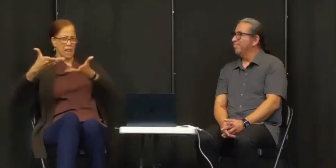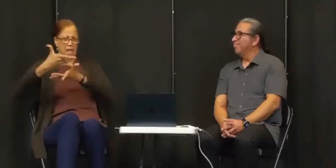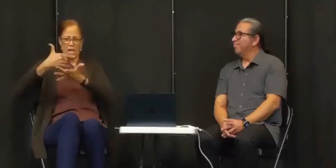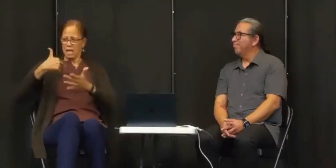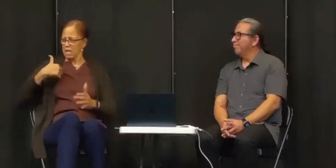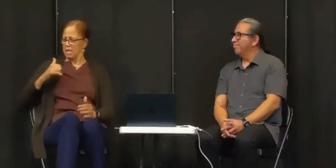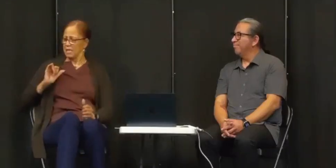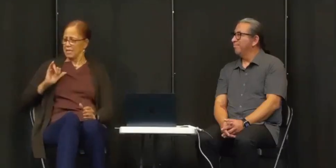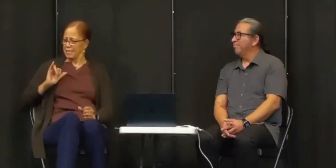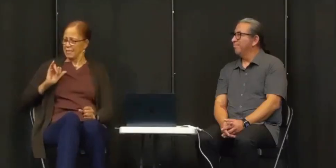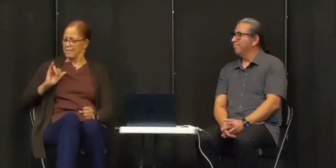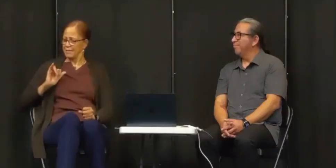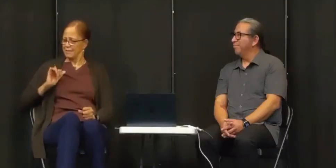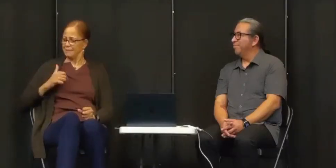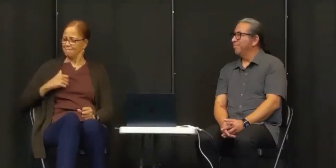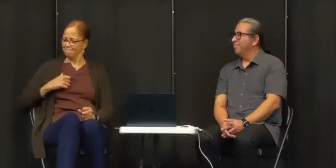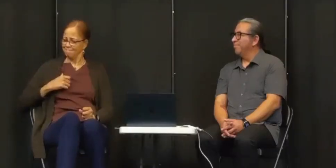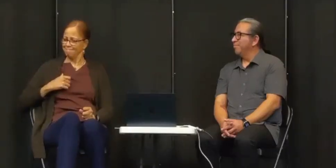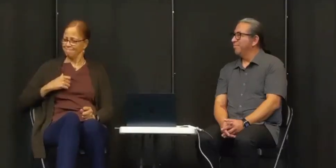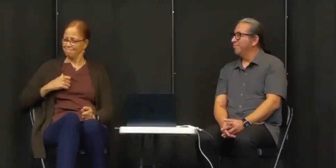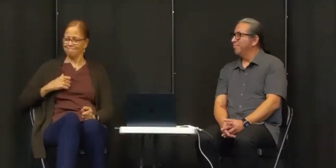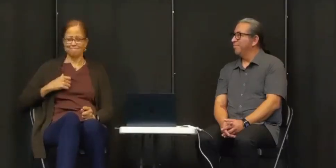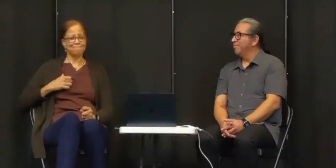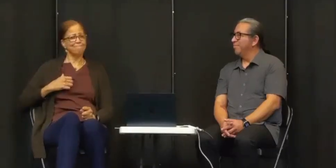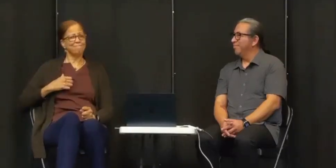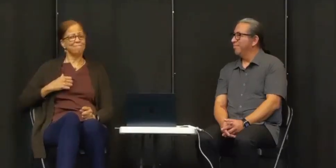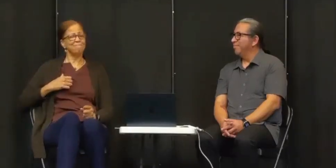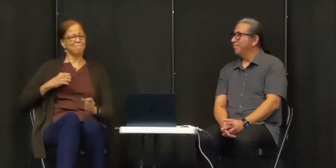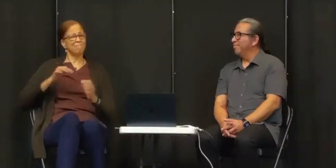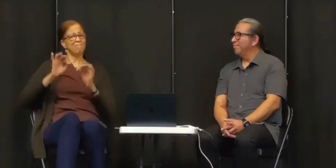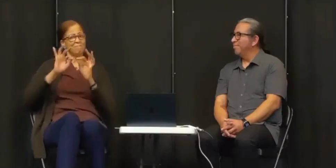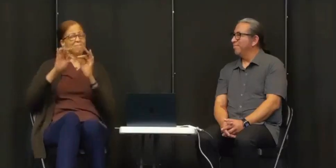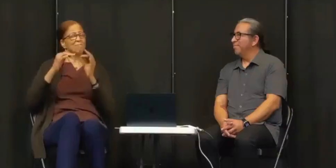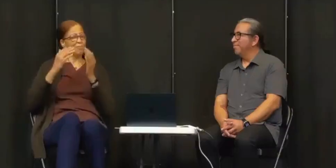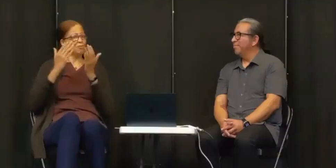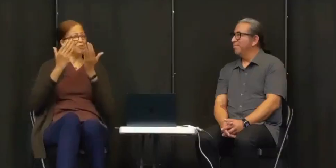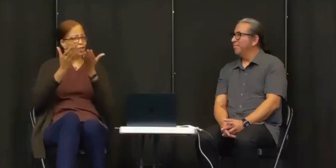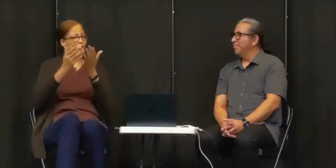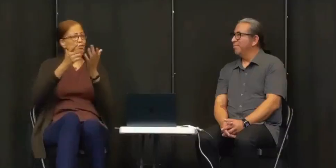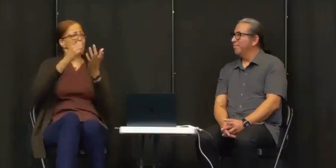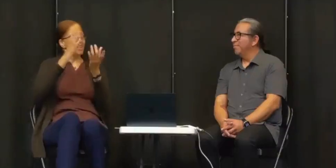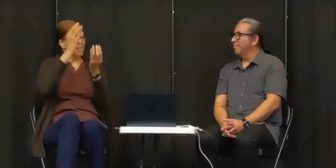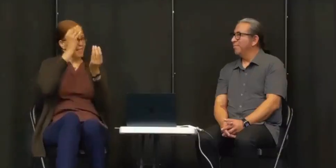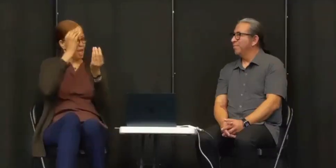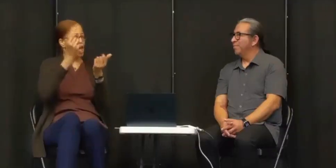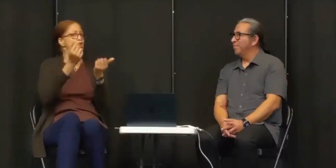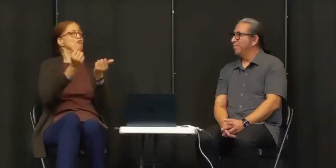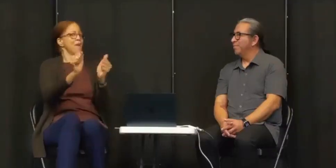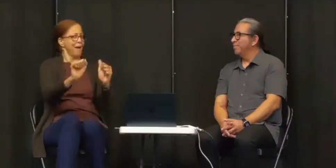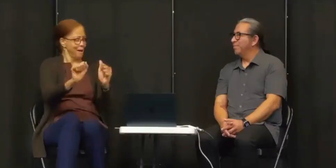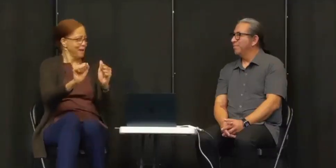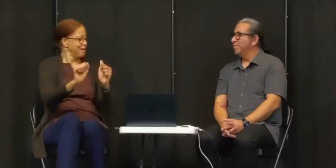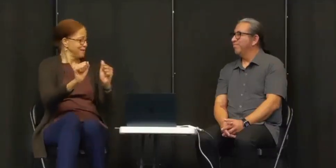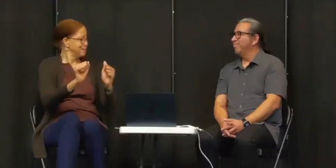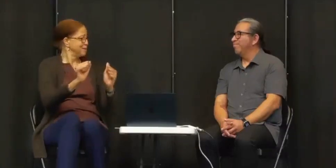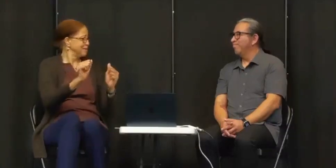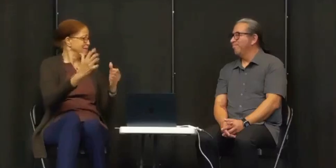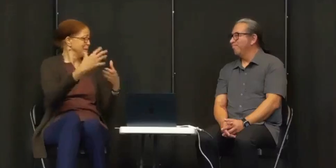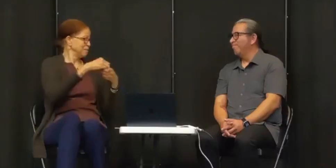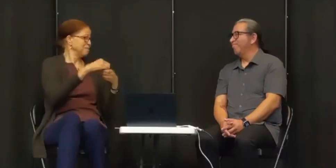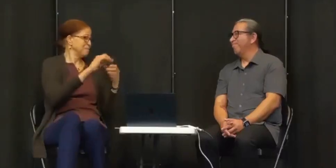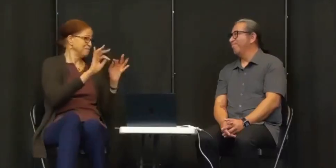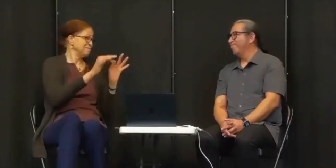speak naturally and go through the interpreter. So you're going to get more vital, important information through an interpreter. So I really suggest that you